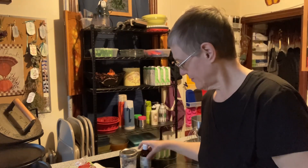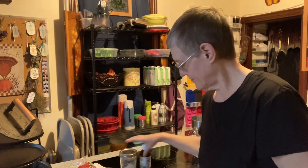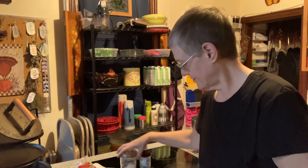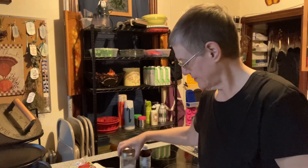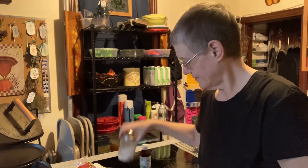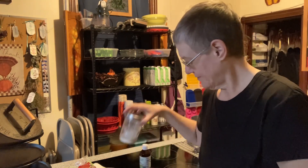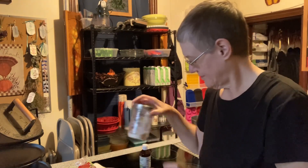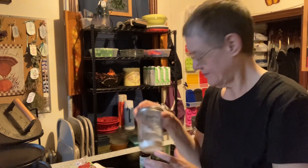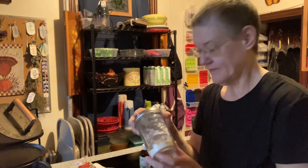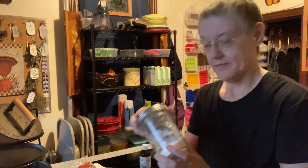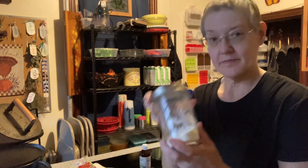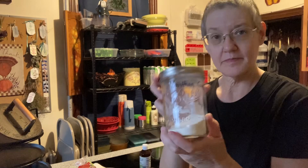more.